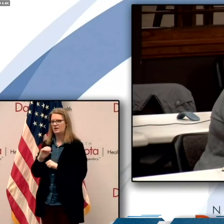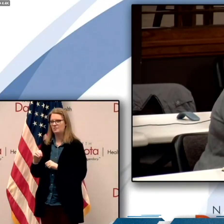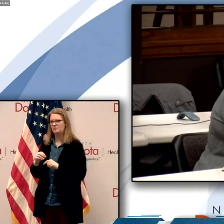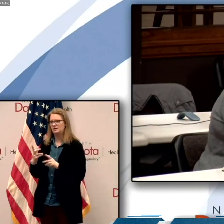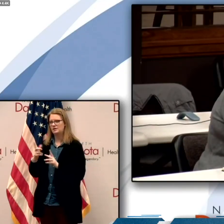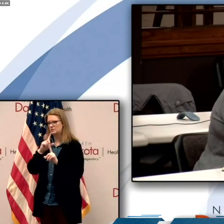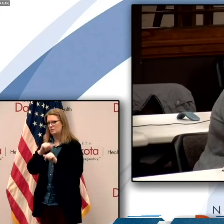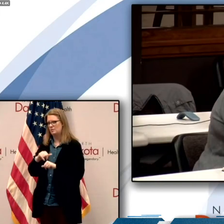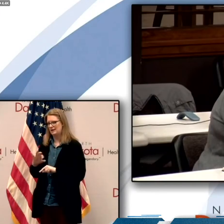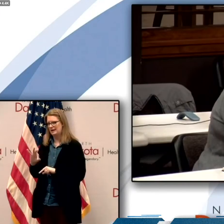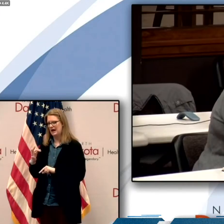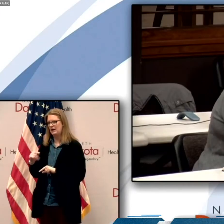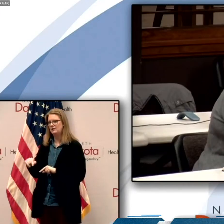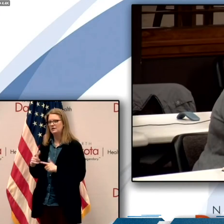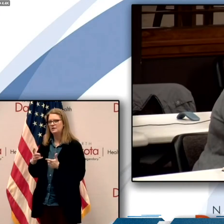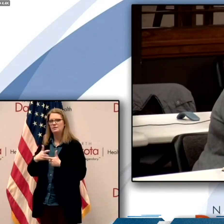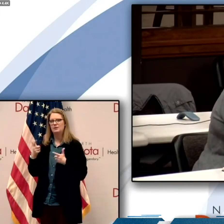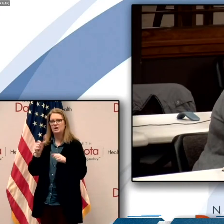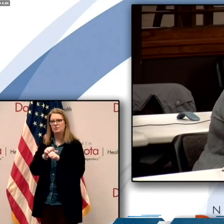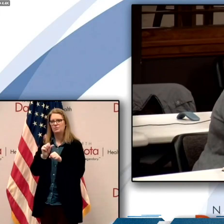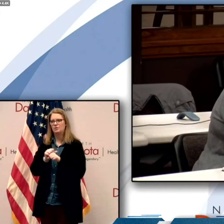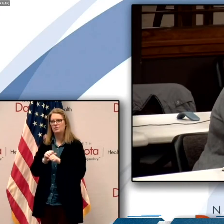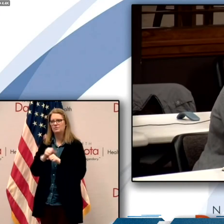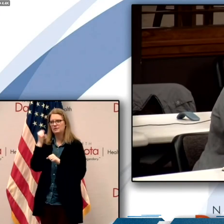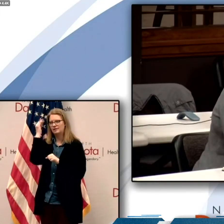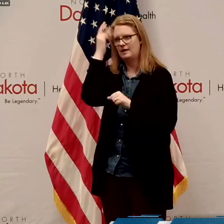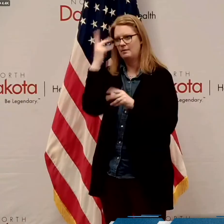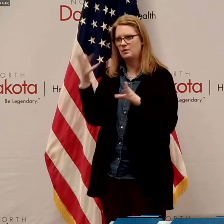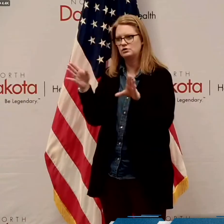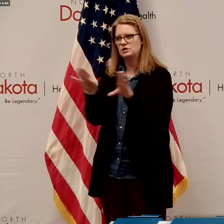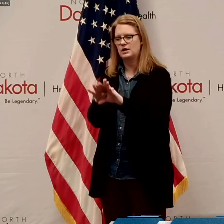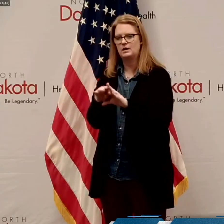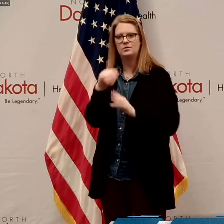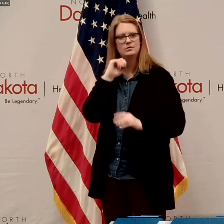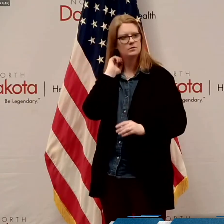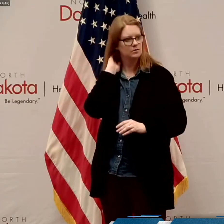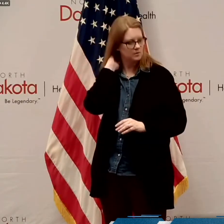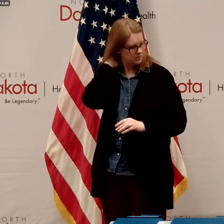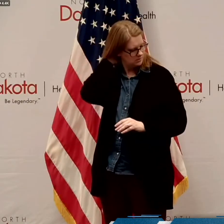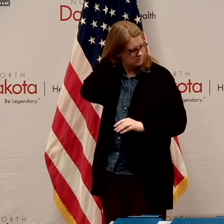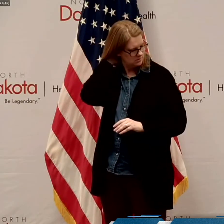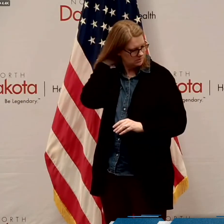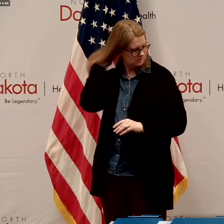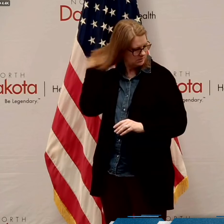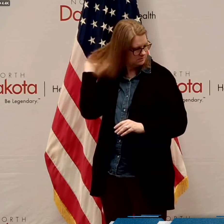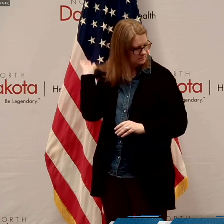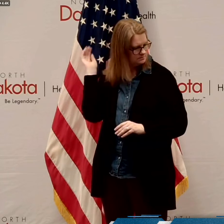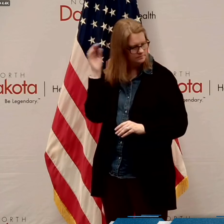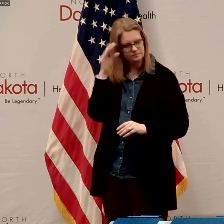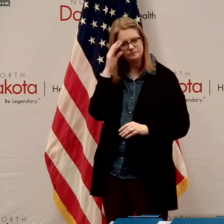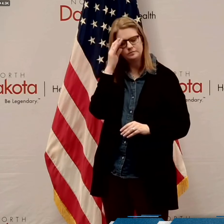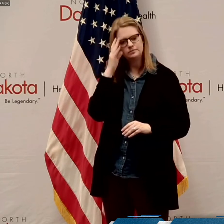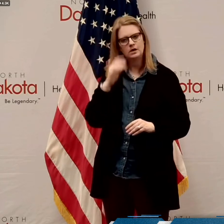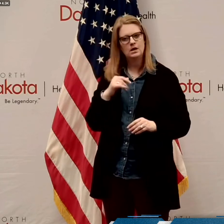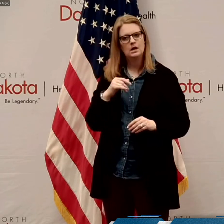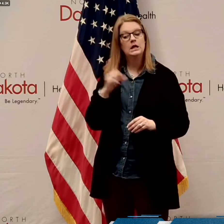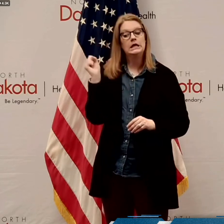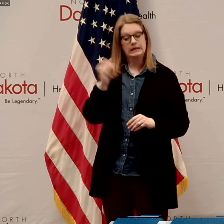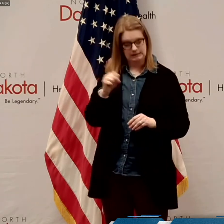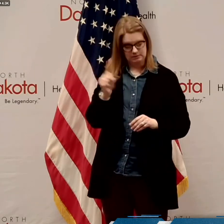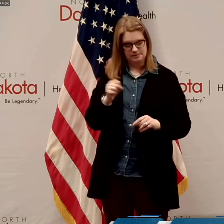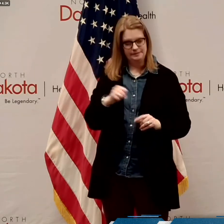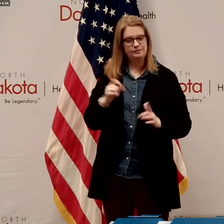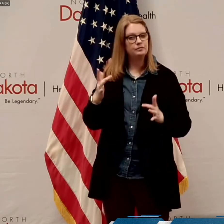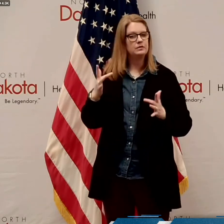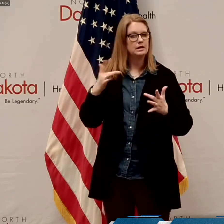today. Should larger employers consider shutting down? I think there is a concern that